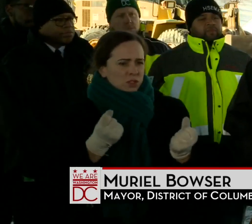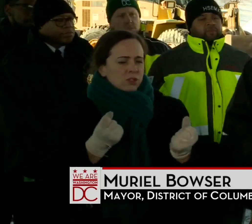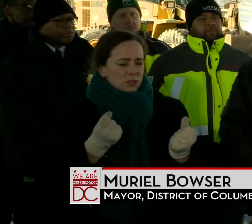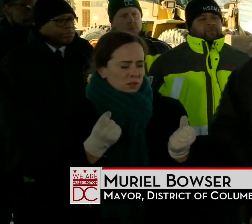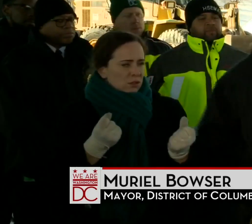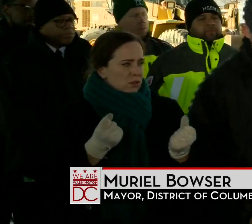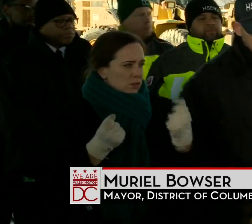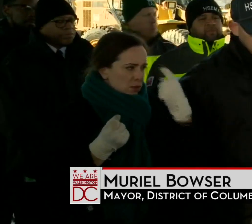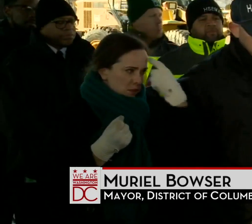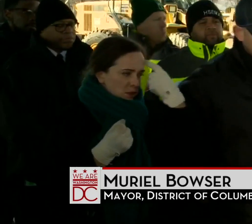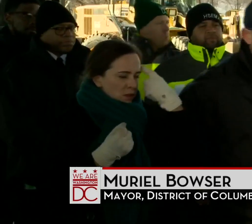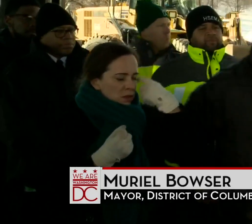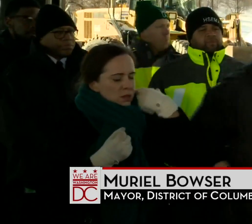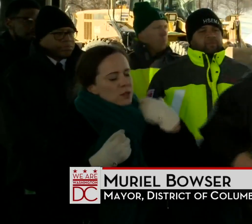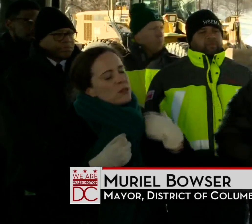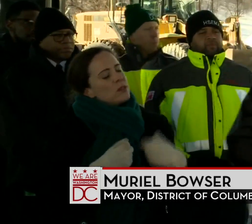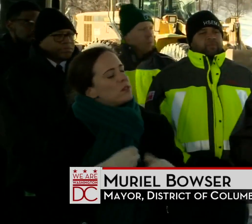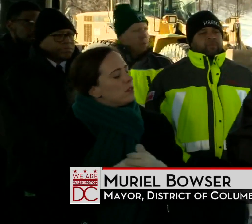add.